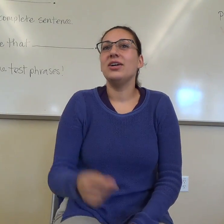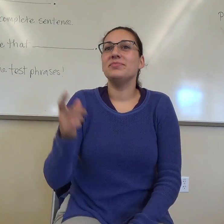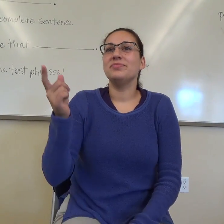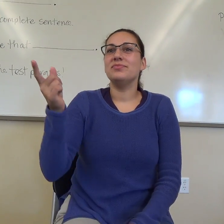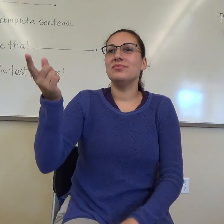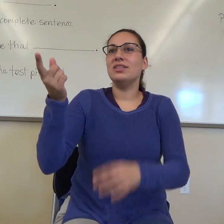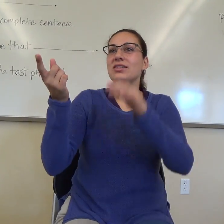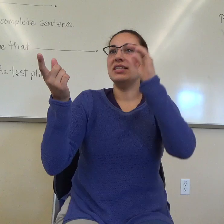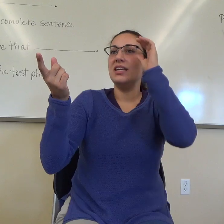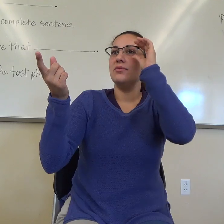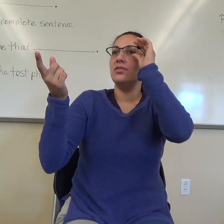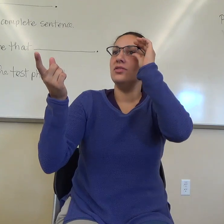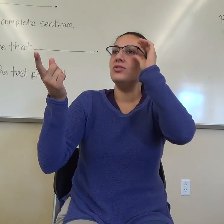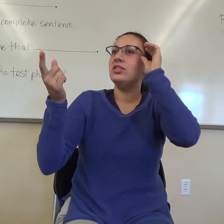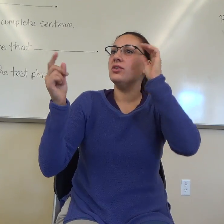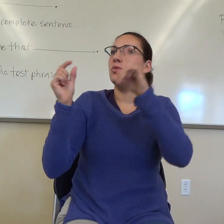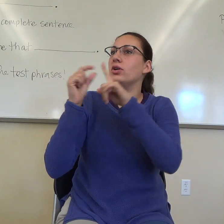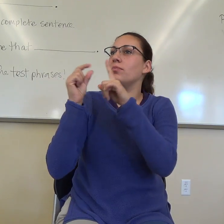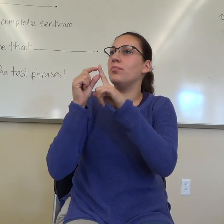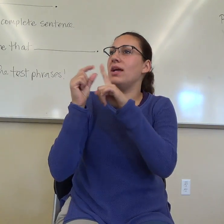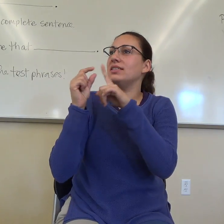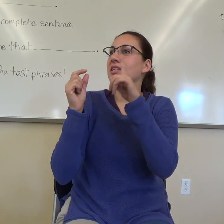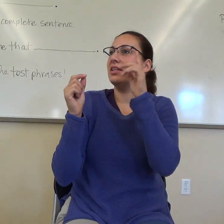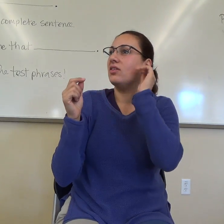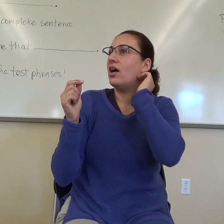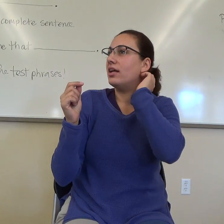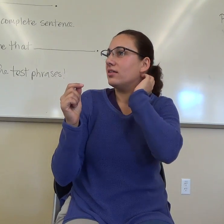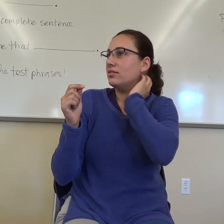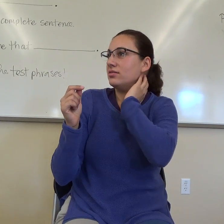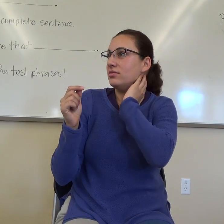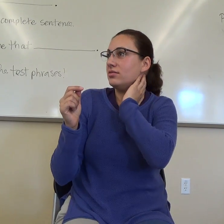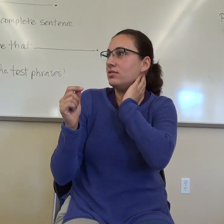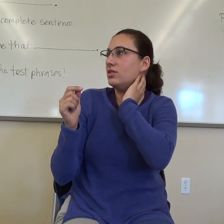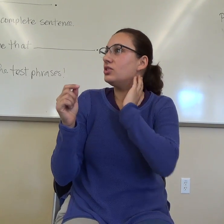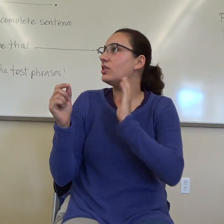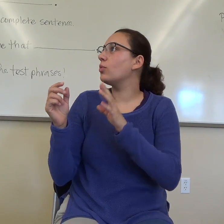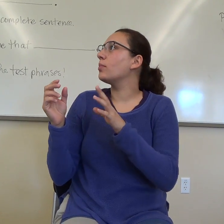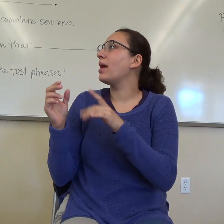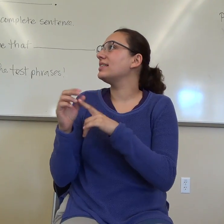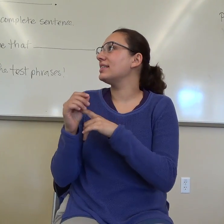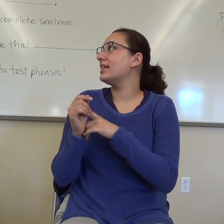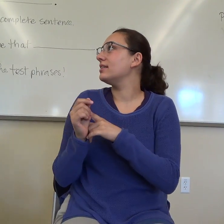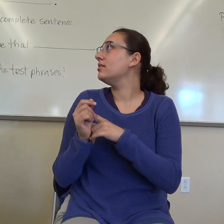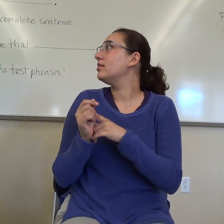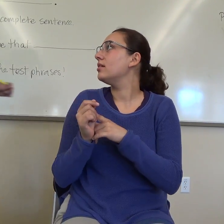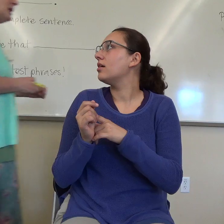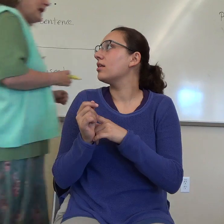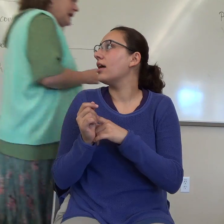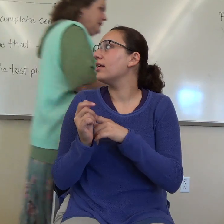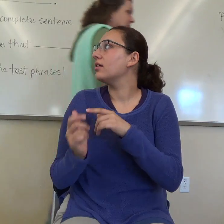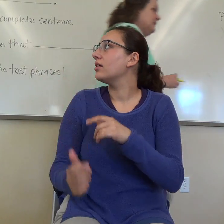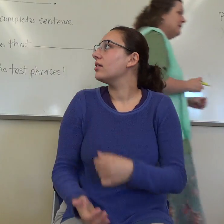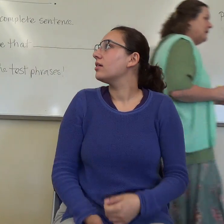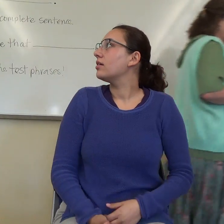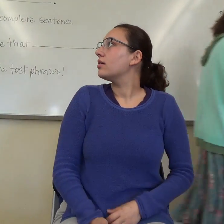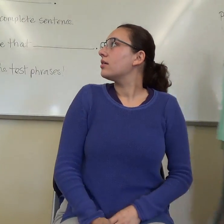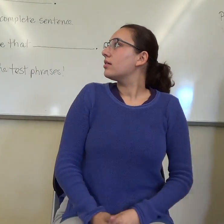Um, you're saying you see the word Mexican a lot. What? You see the word Mexican a lot. Okay. What